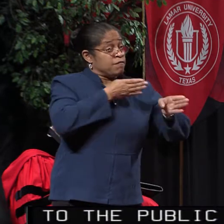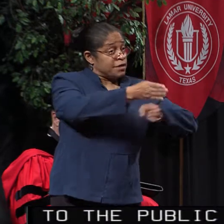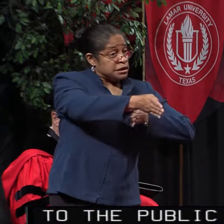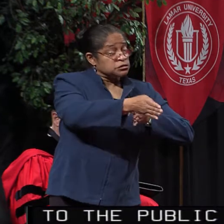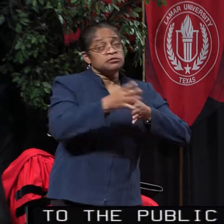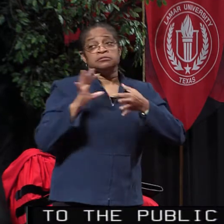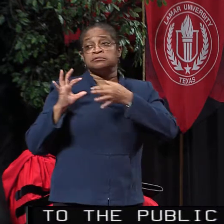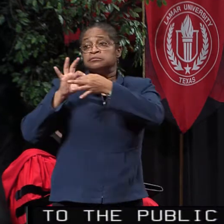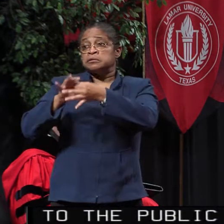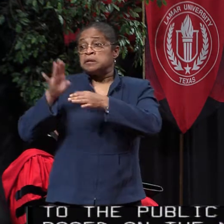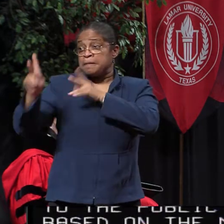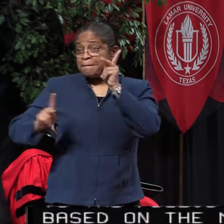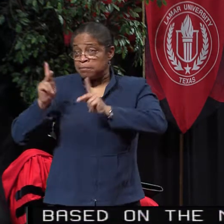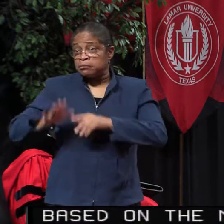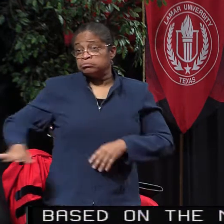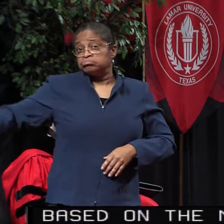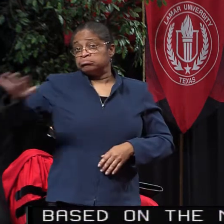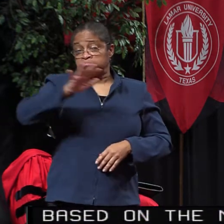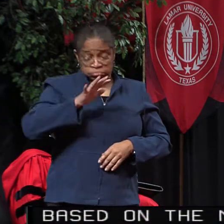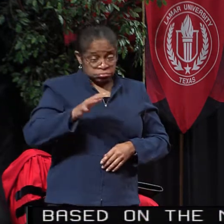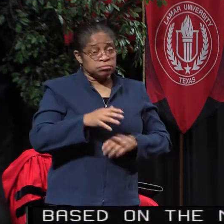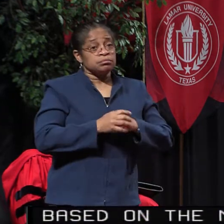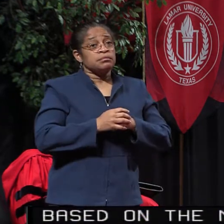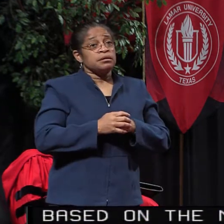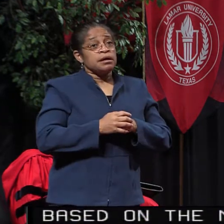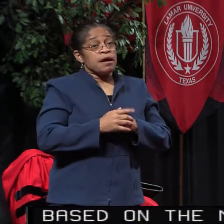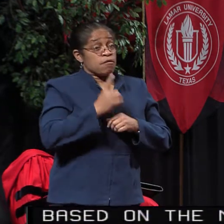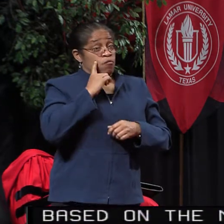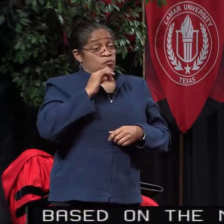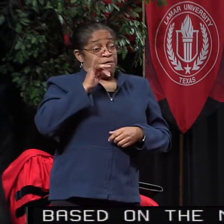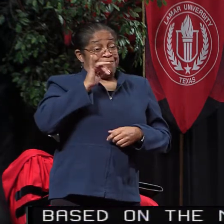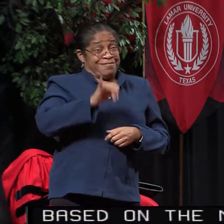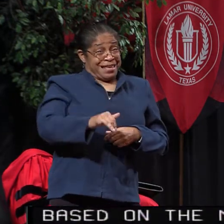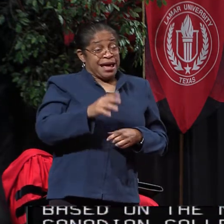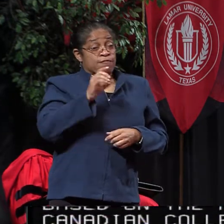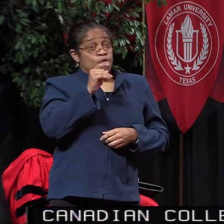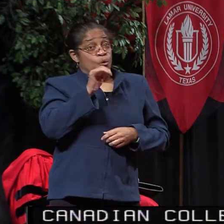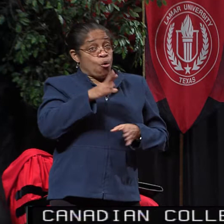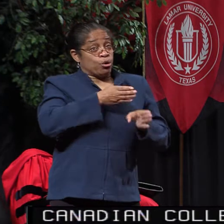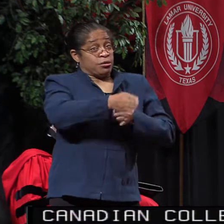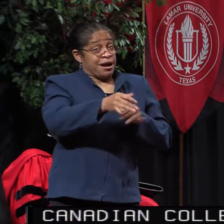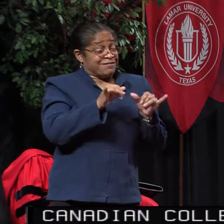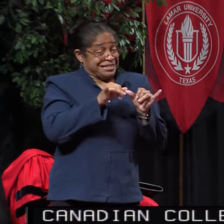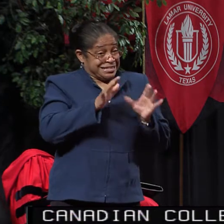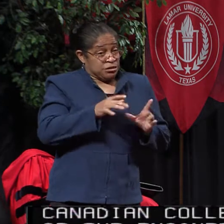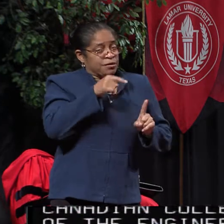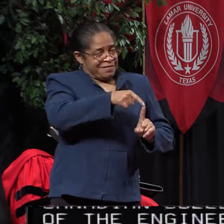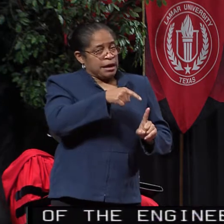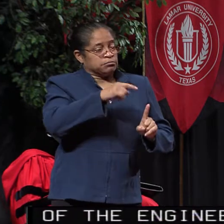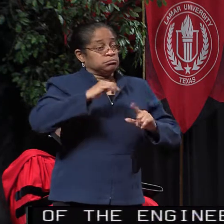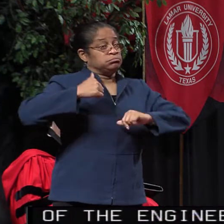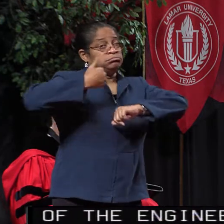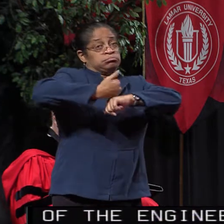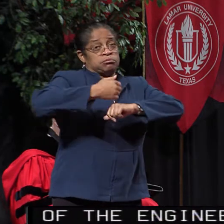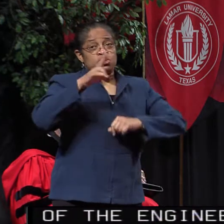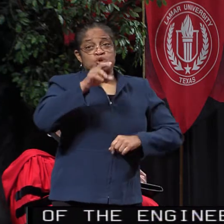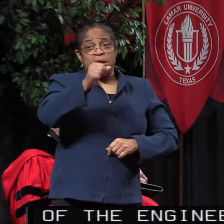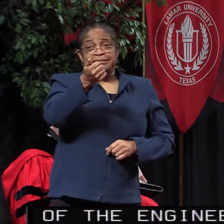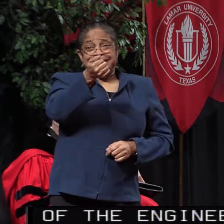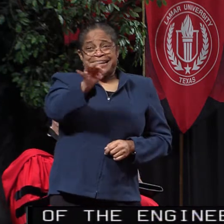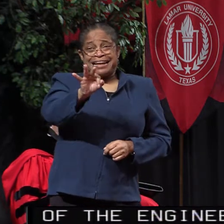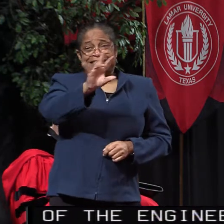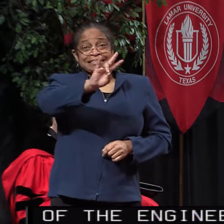served. Based on the model of our Canadian colleagues, the Order of the Engineer was established in the United States in